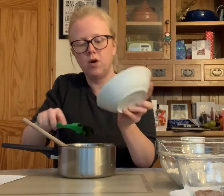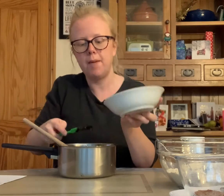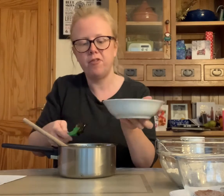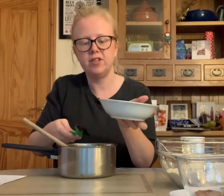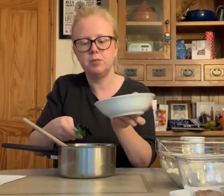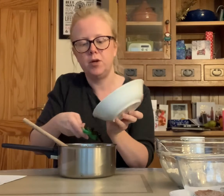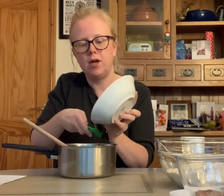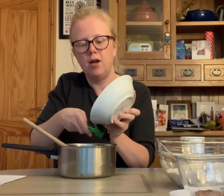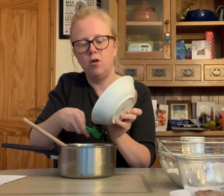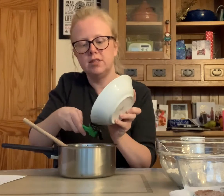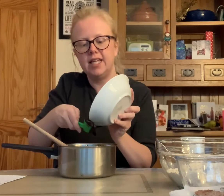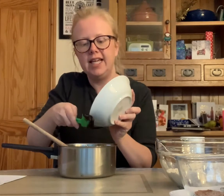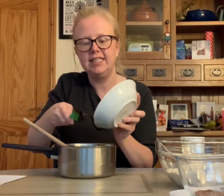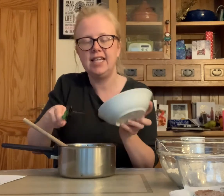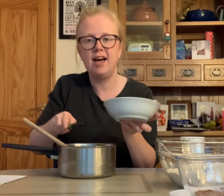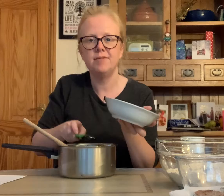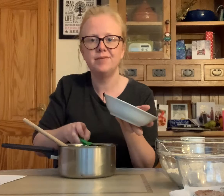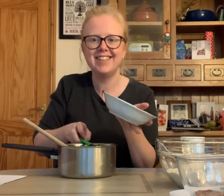off the spoon a lot easier.